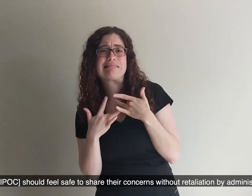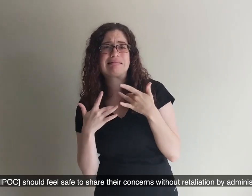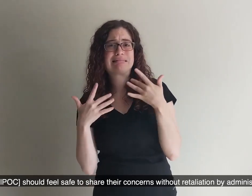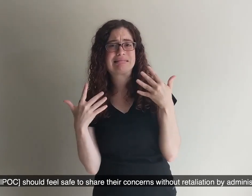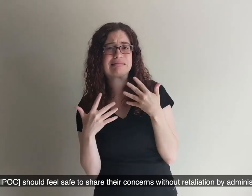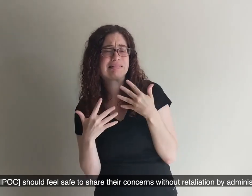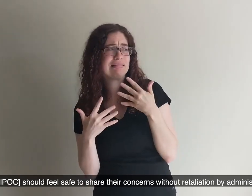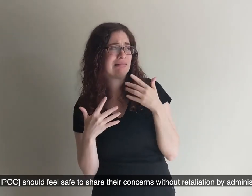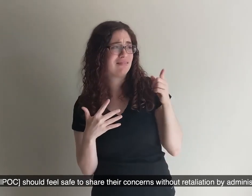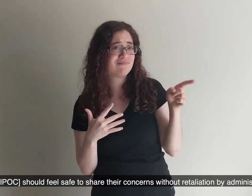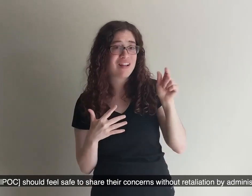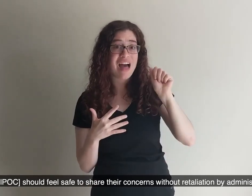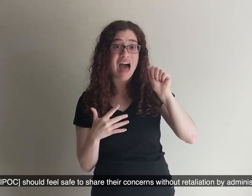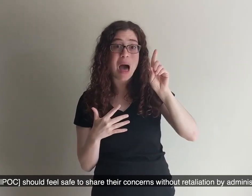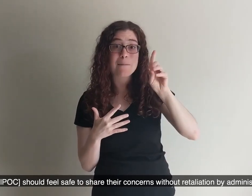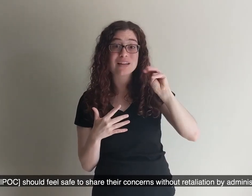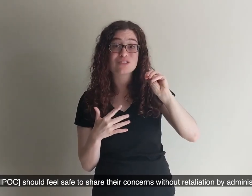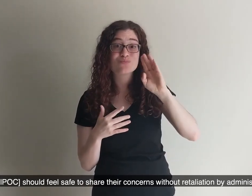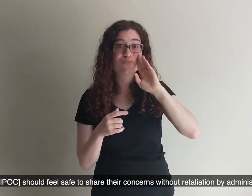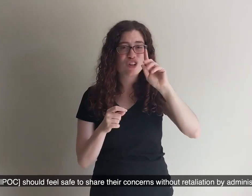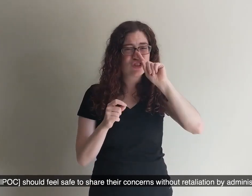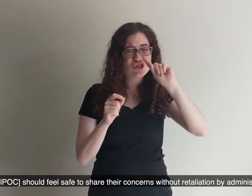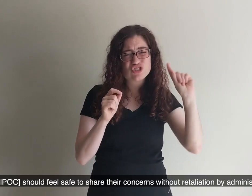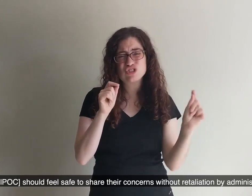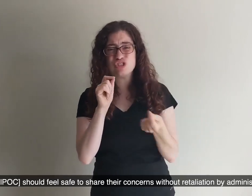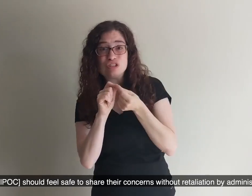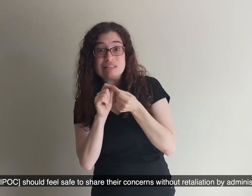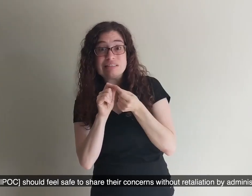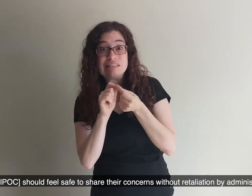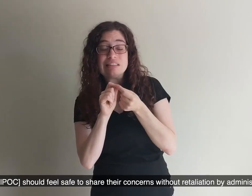their concerns without retaliation by administrators.